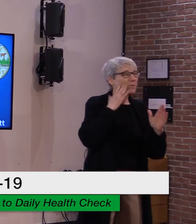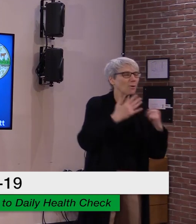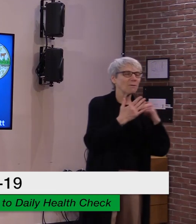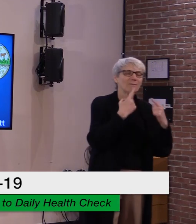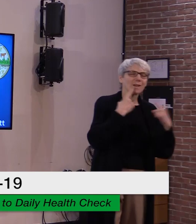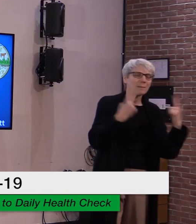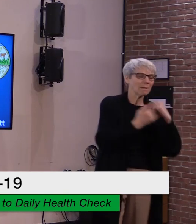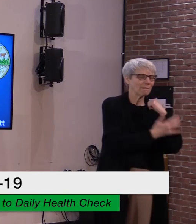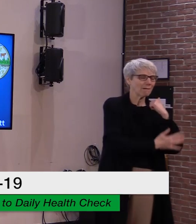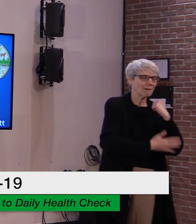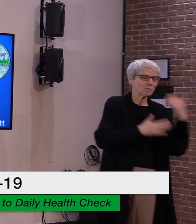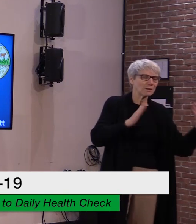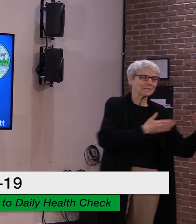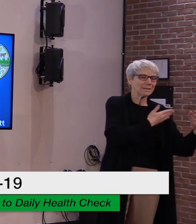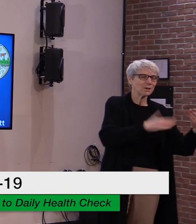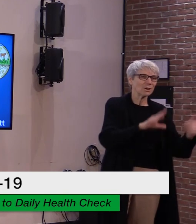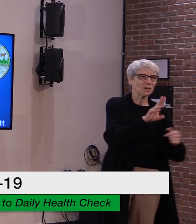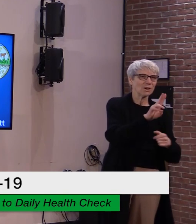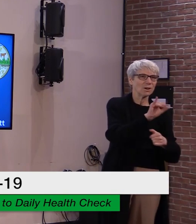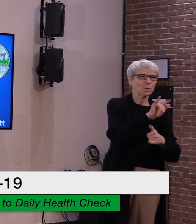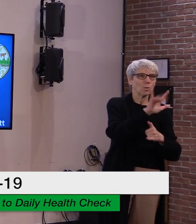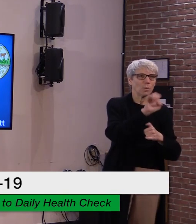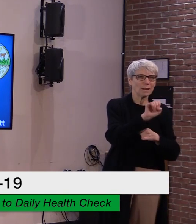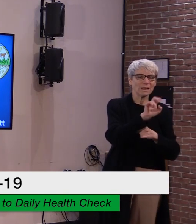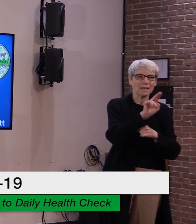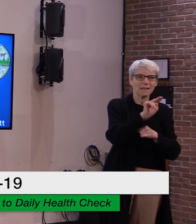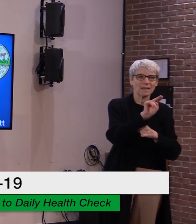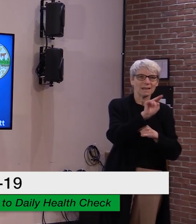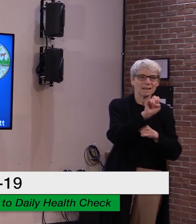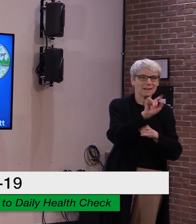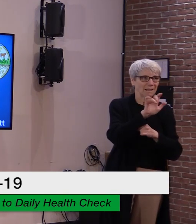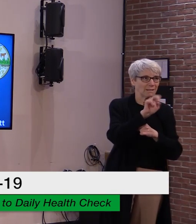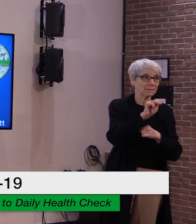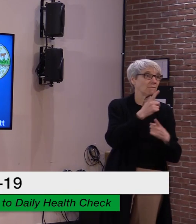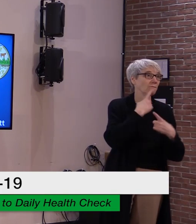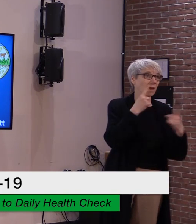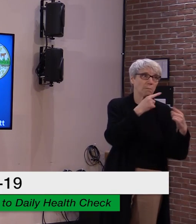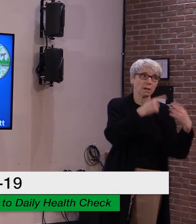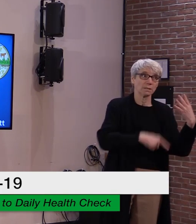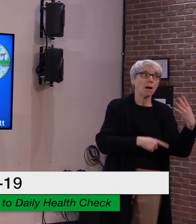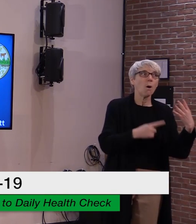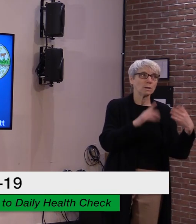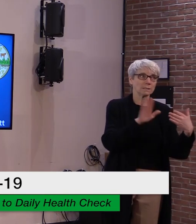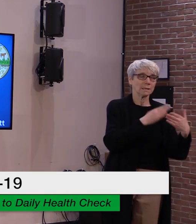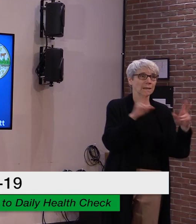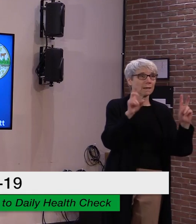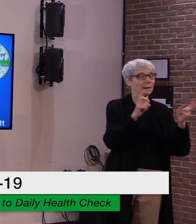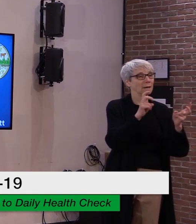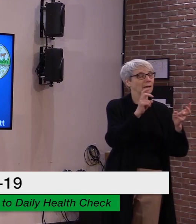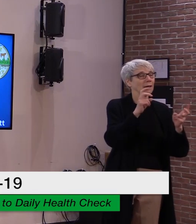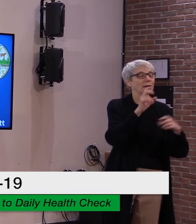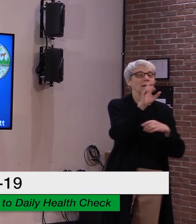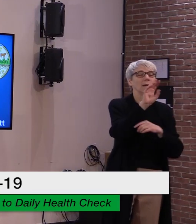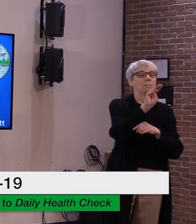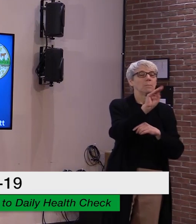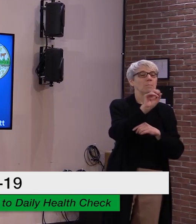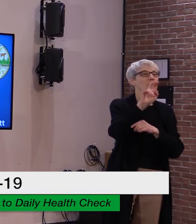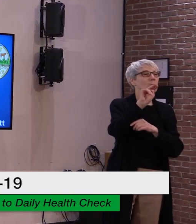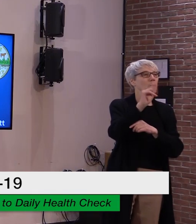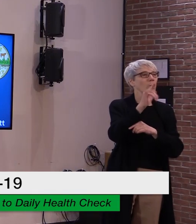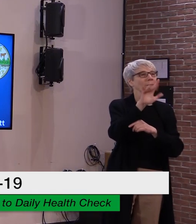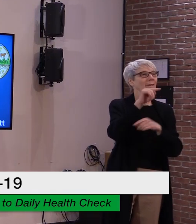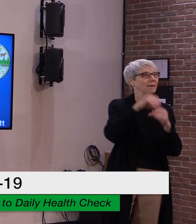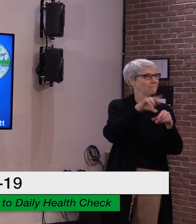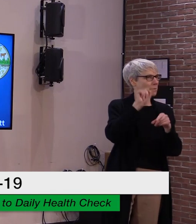who does a fantastic rendition of moon knight in vermont by the way when i started counting my blessings my whole life